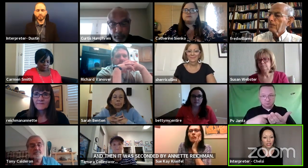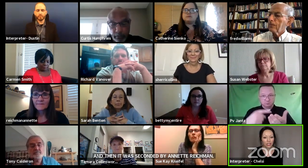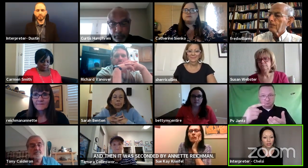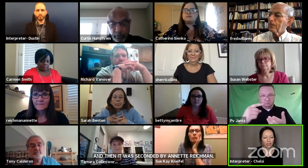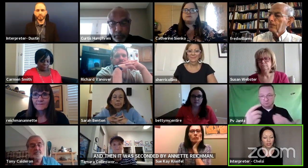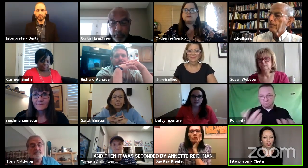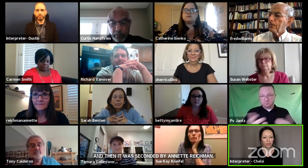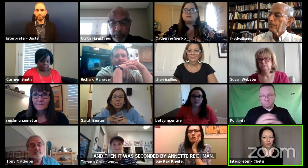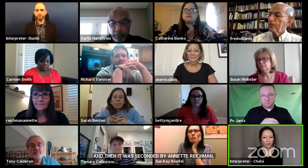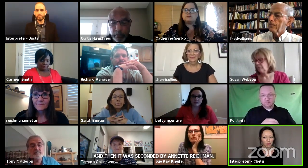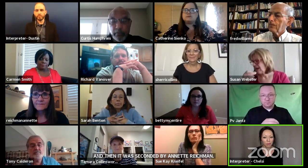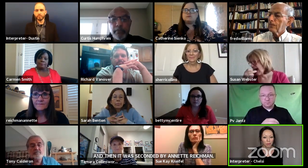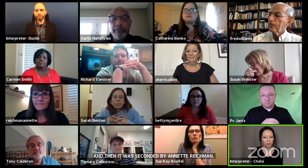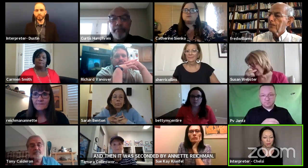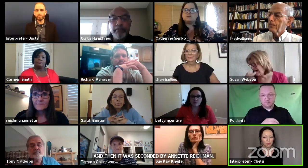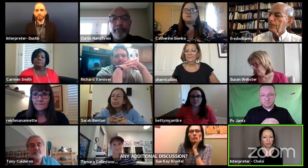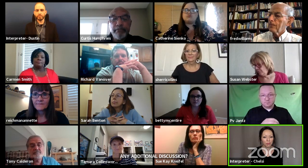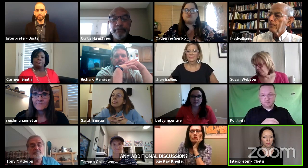Any additional discussion?